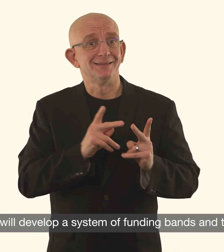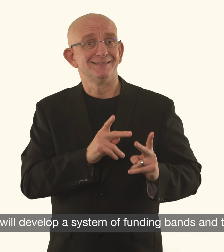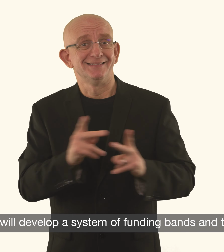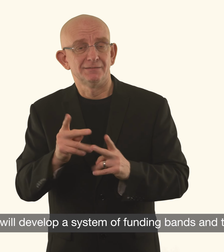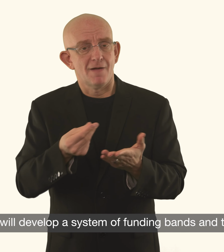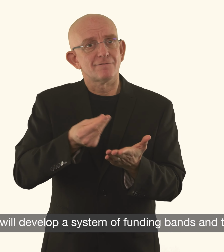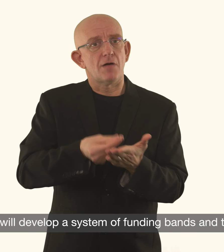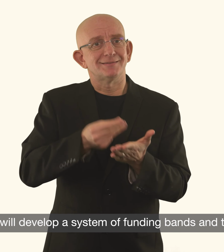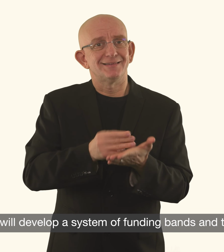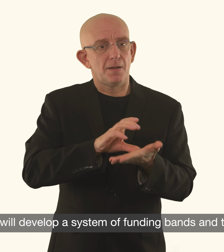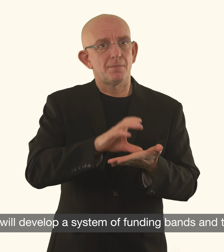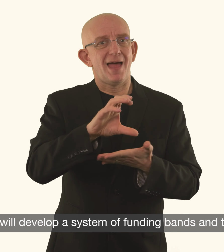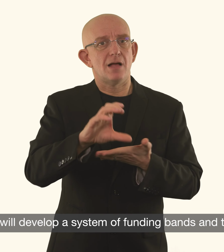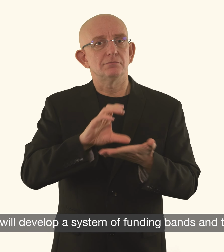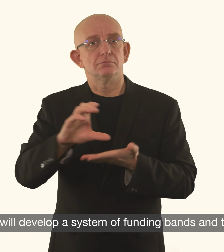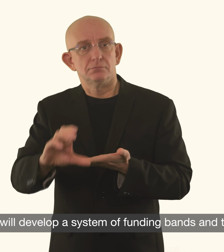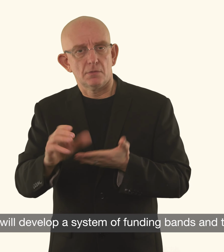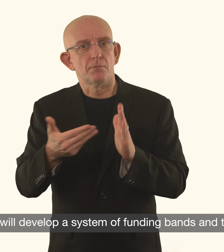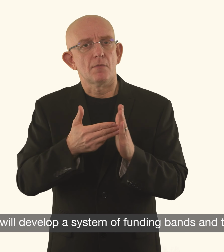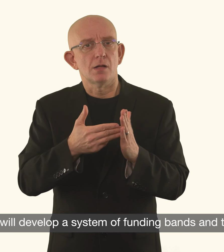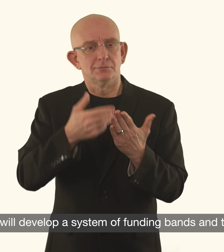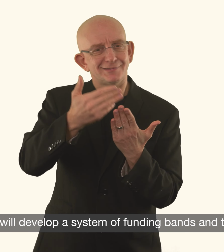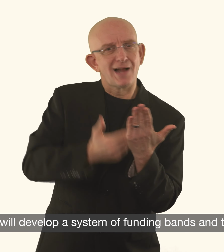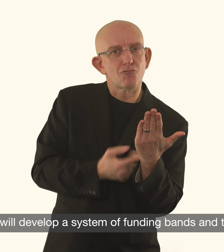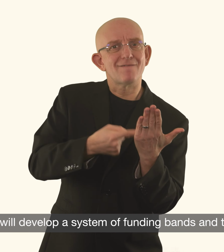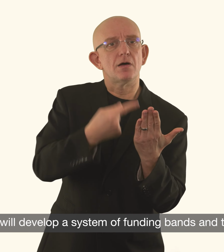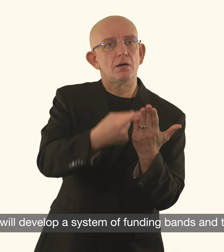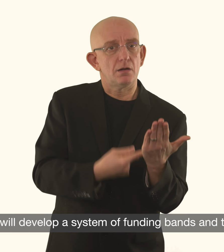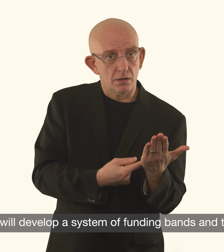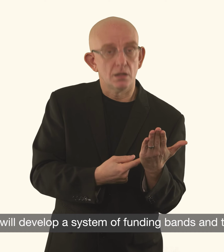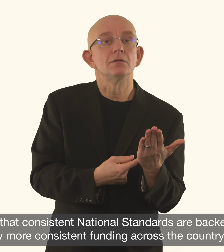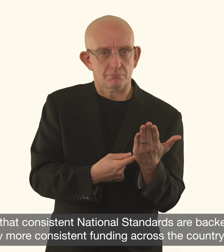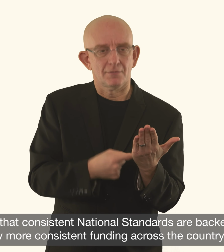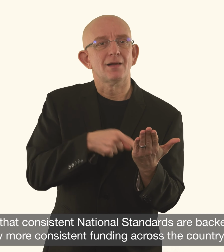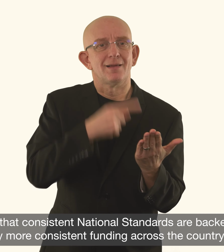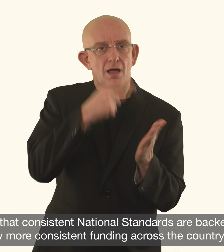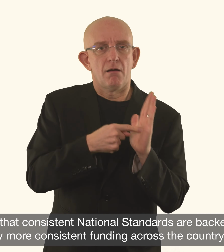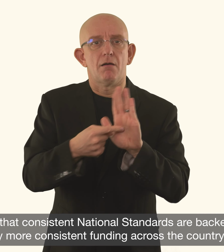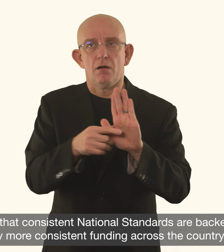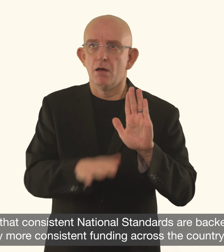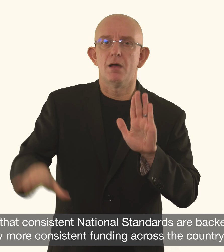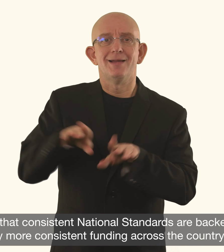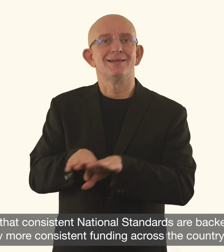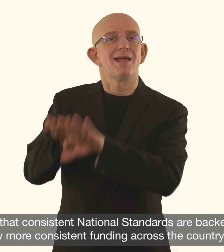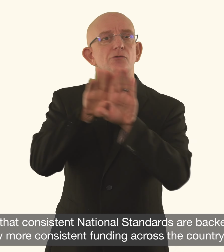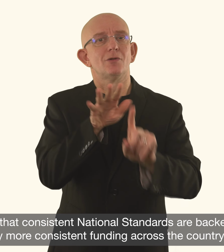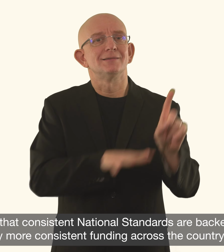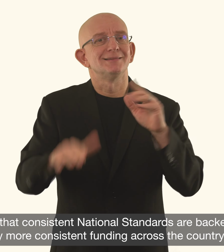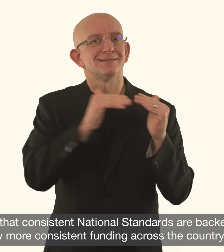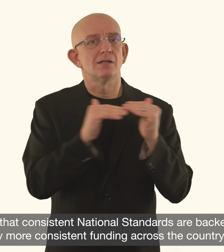4. We will develop a system of funding bans and tariffs so that consistent national standards are backed by more consistent